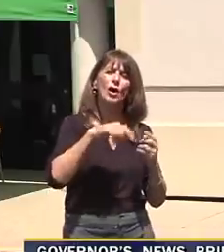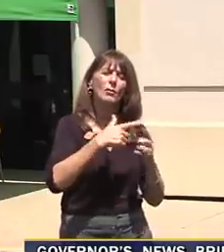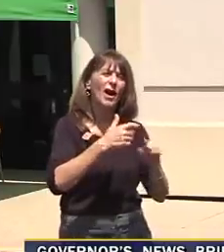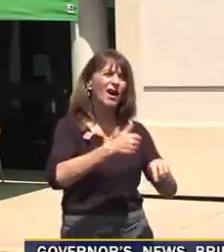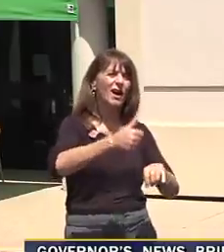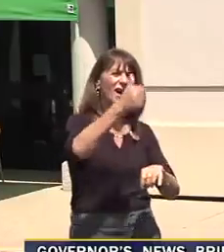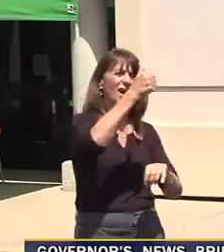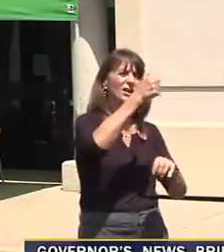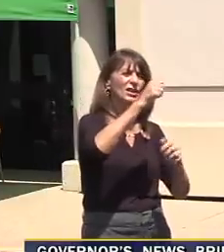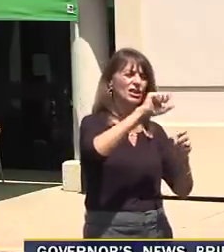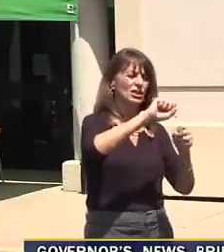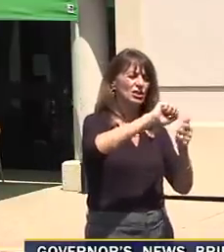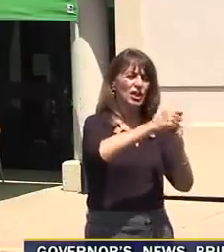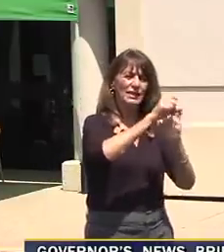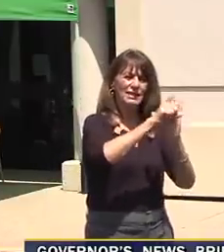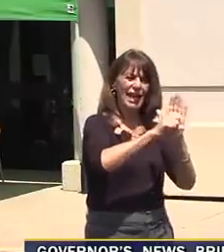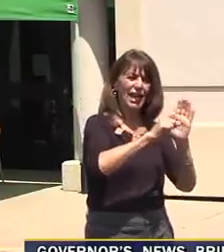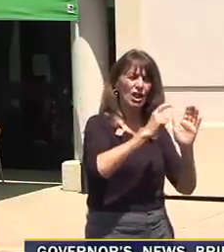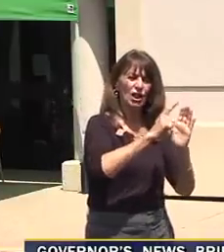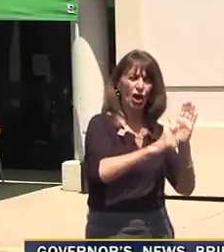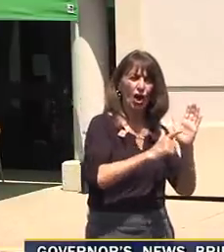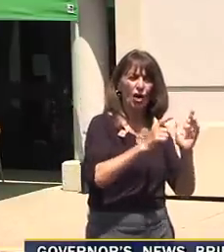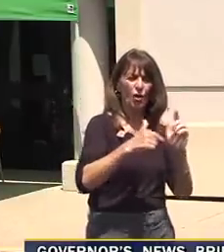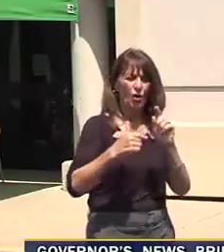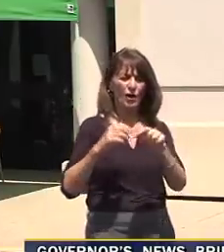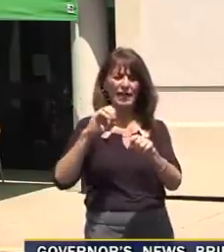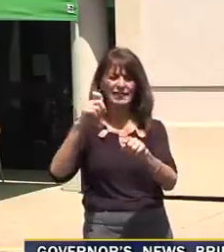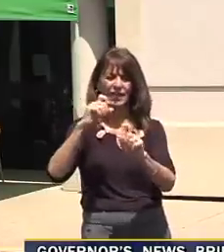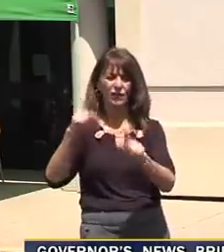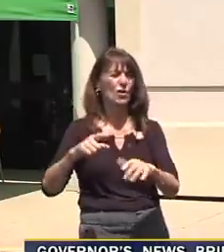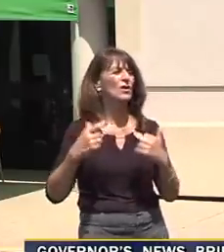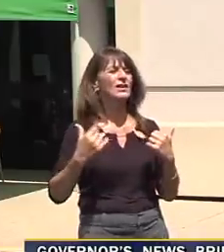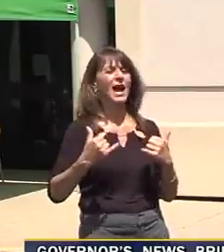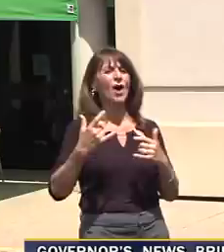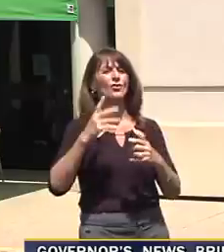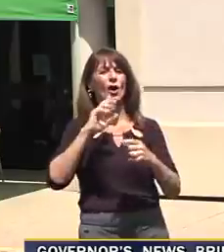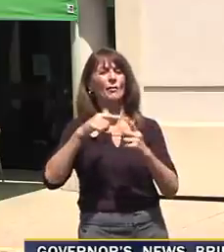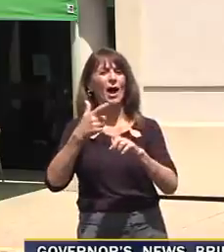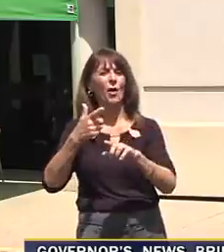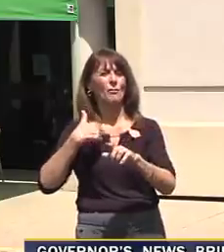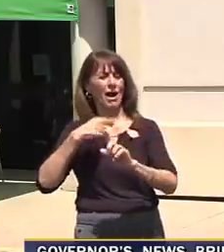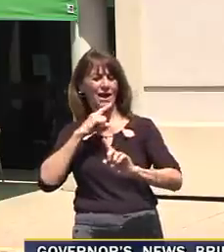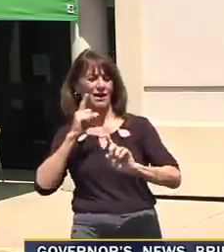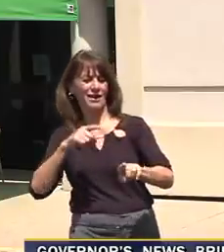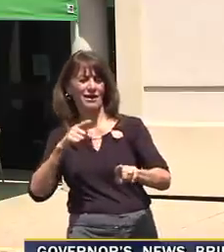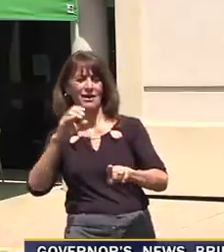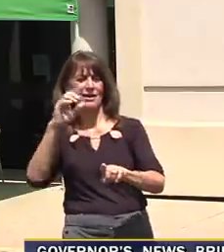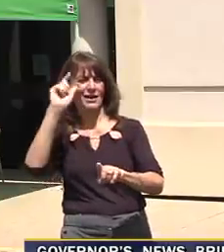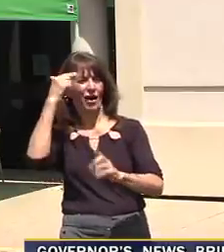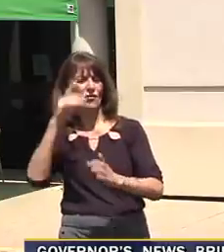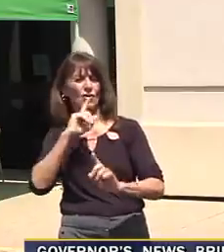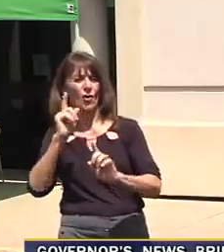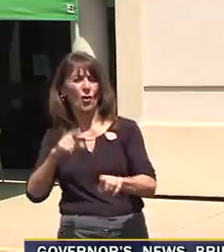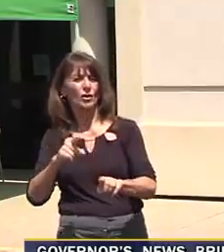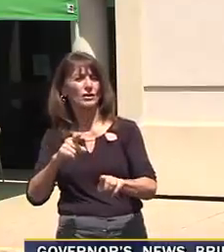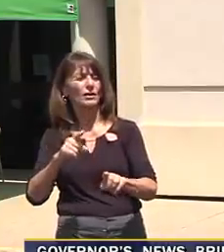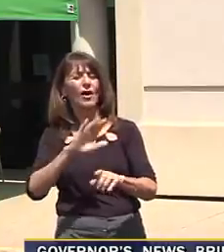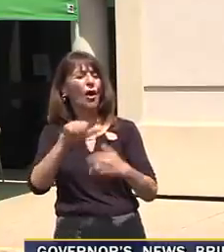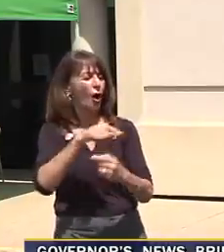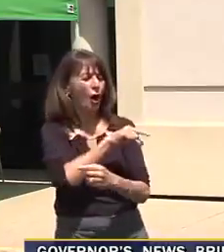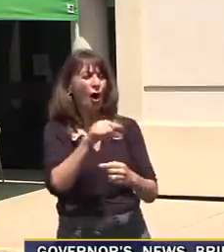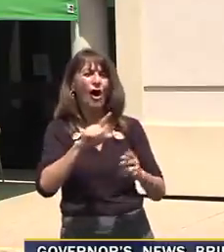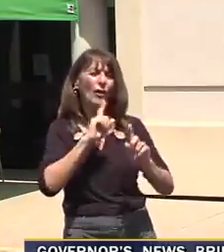changing state law? No, if I did it, I'd do it by executive order, just the same way we did it It all ends in September